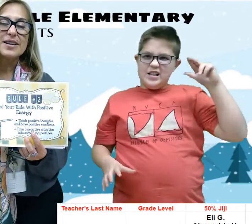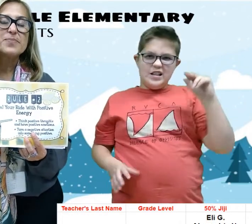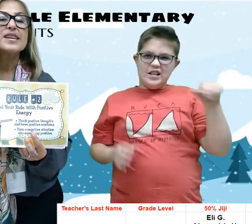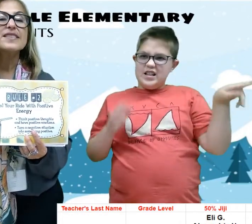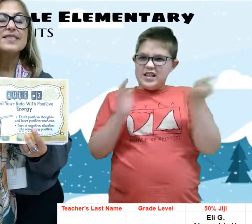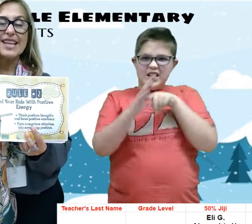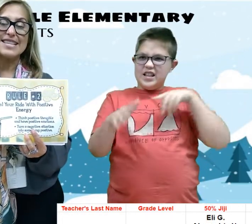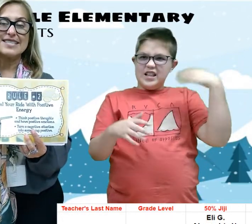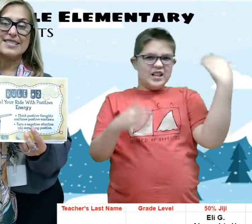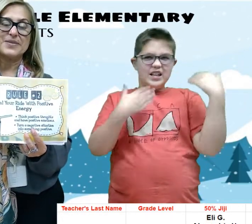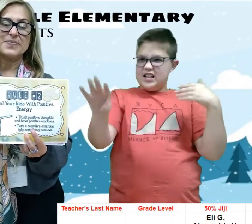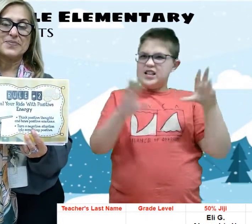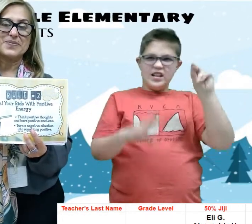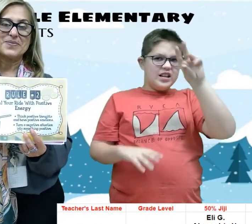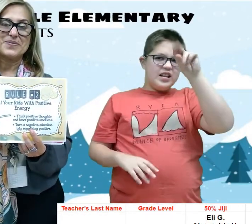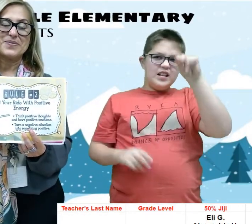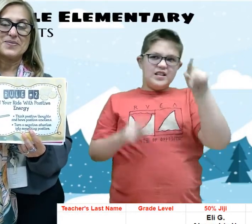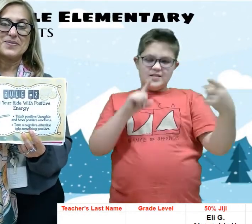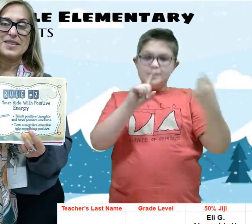Be the light